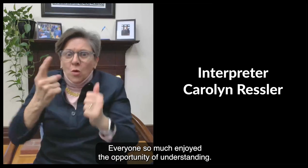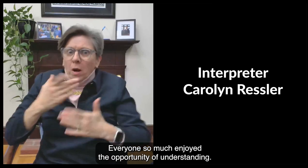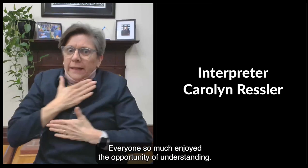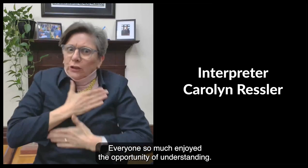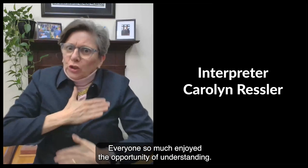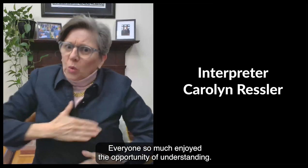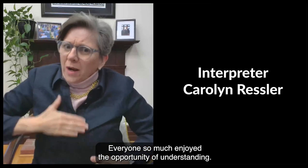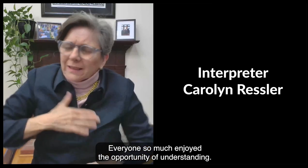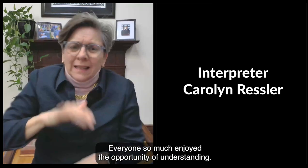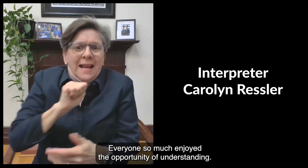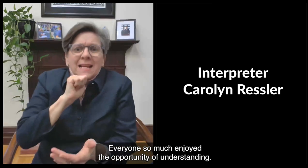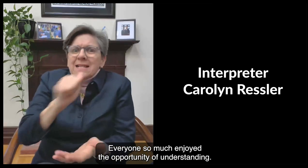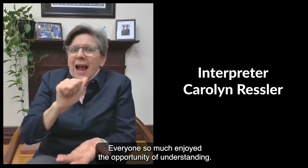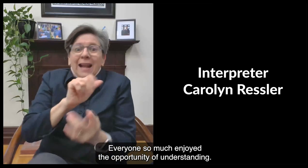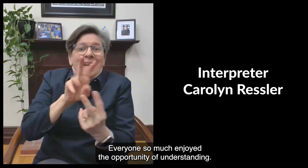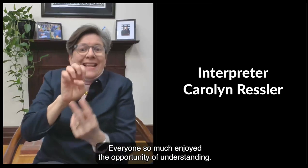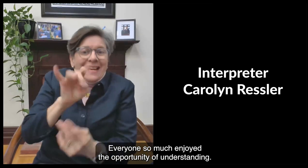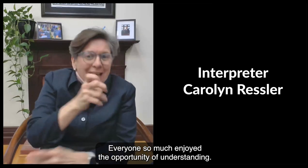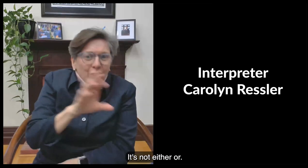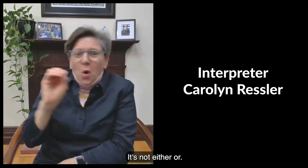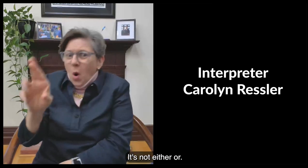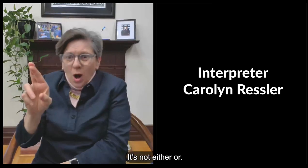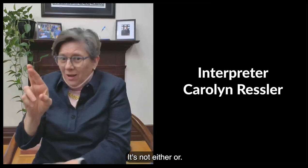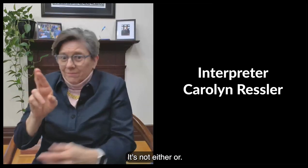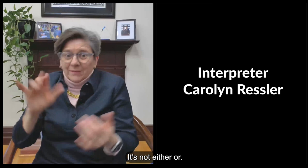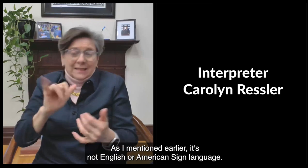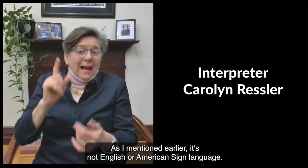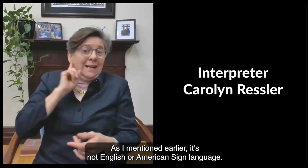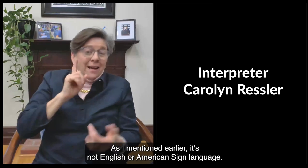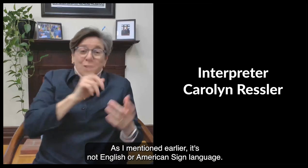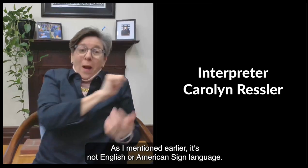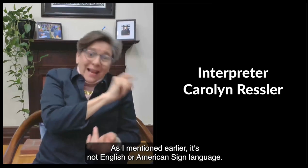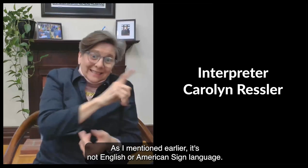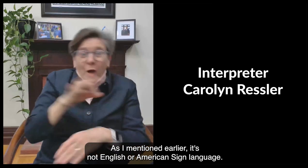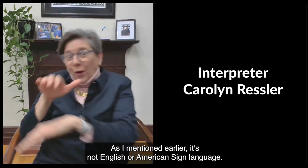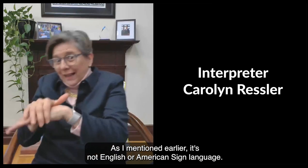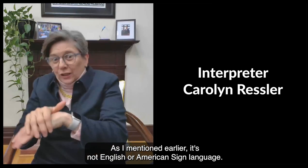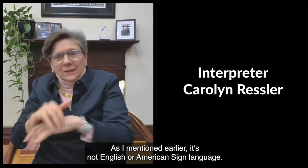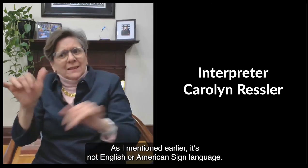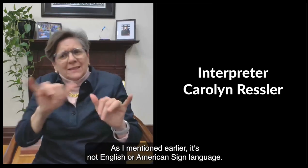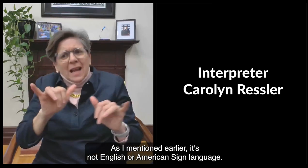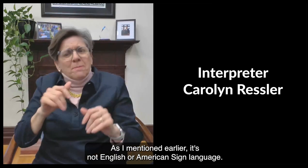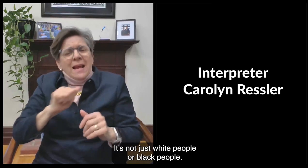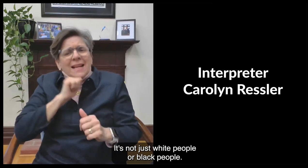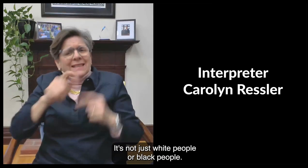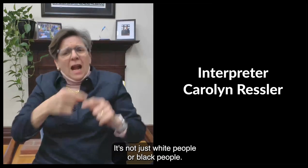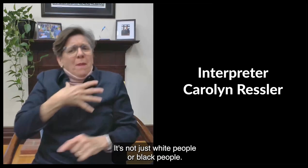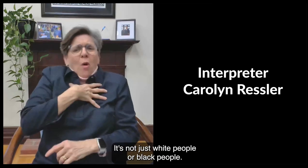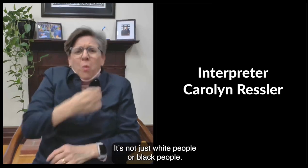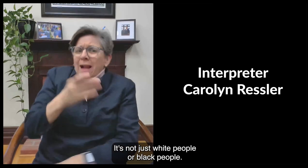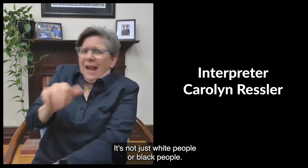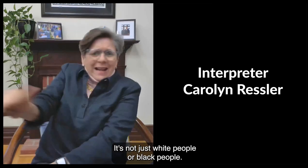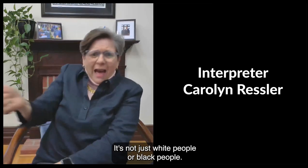team and the work we were doing. Everyone so much enjoyed the opportunity of understanding. It's not either or, as I mentioned earlier. It's